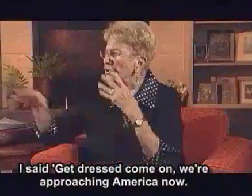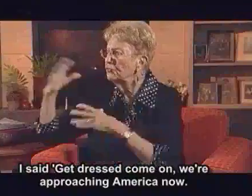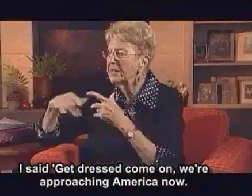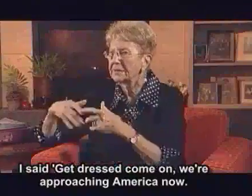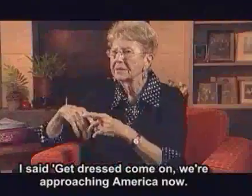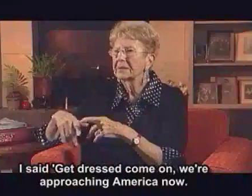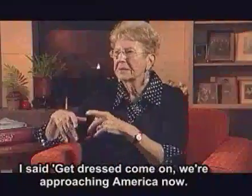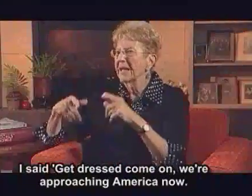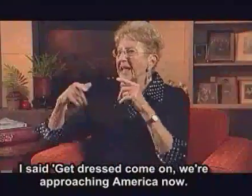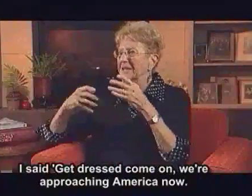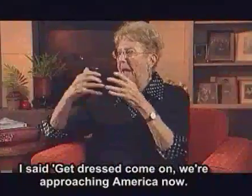now.